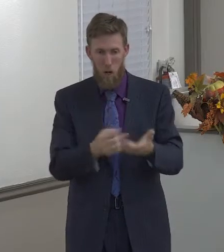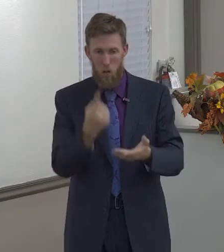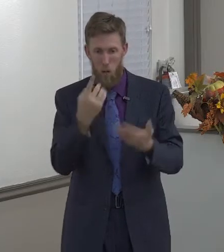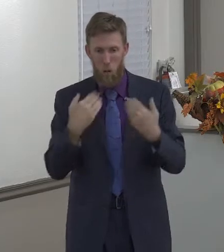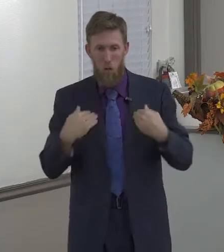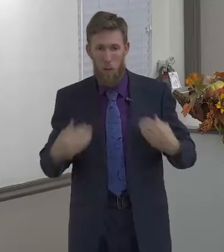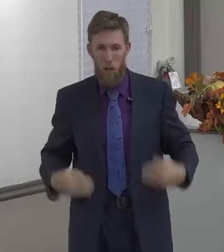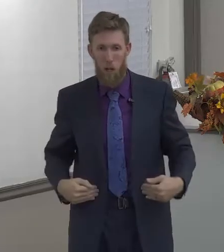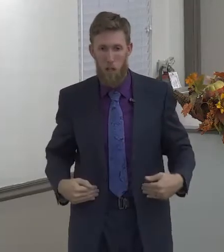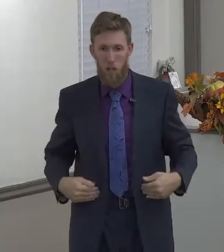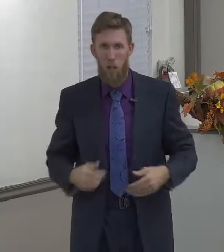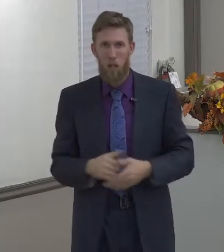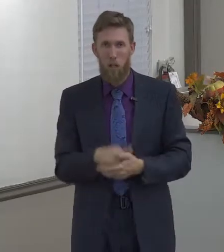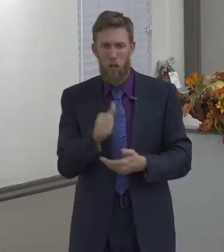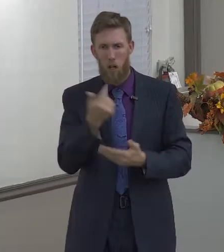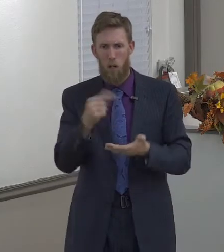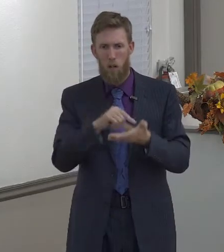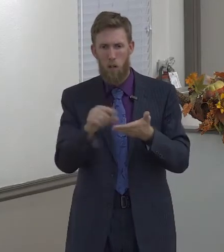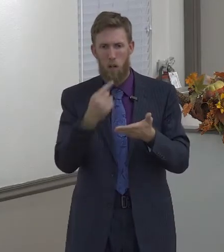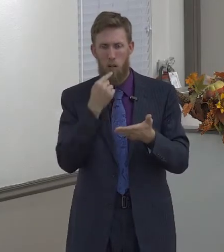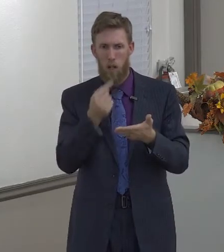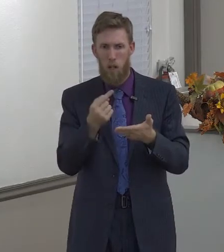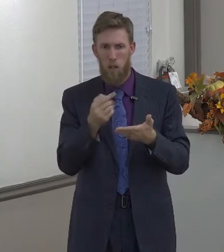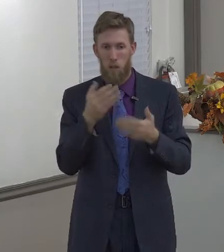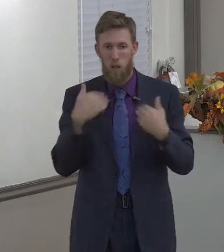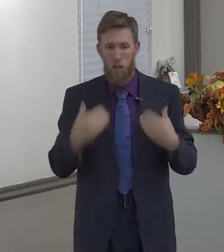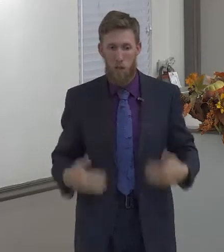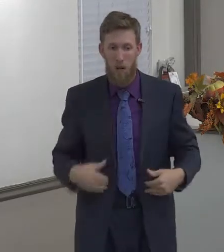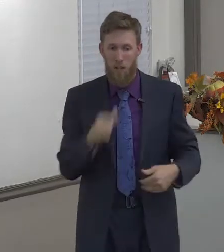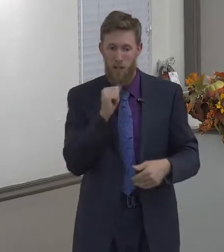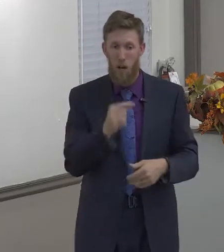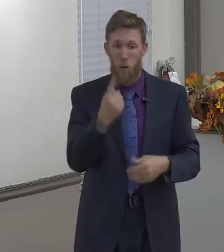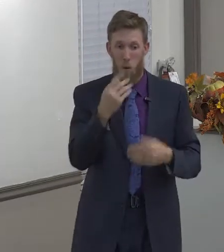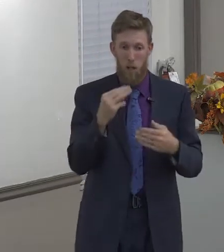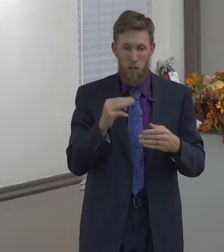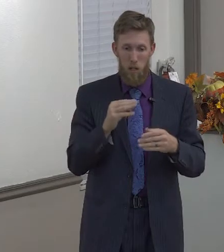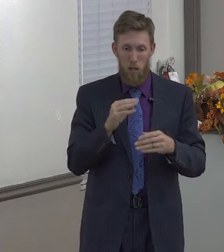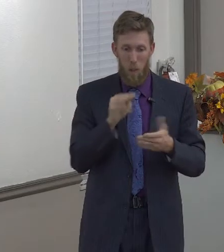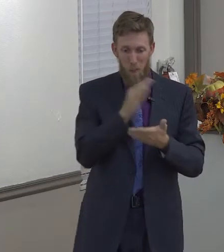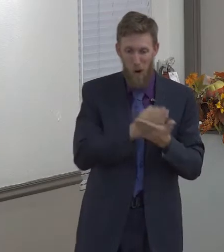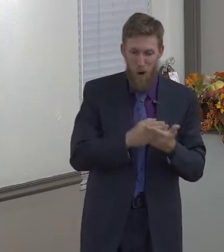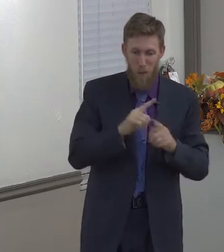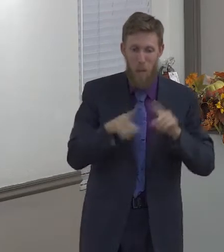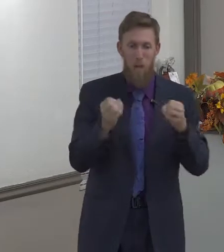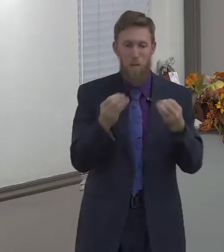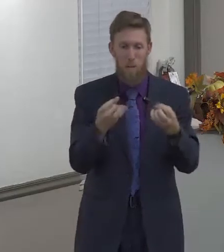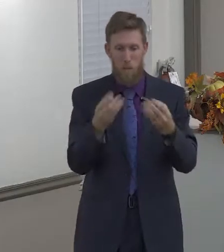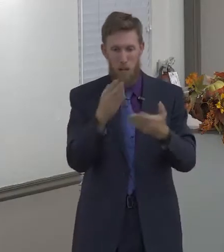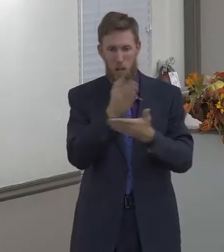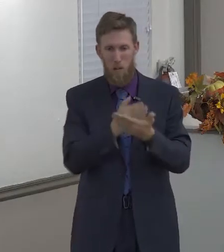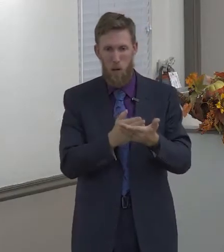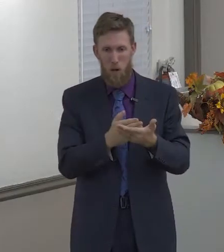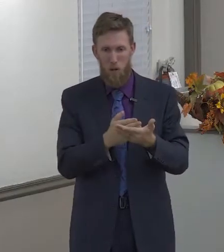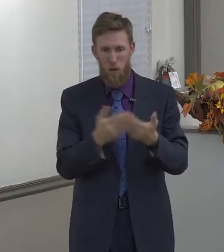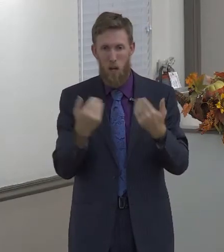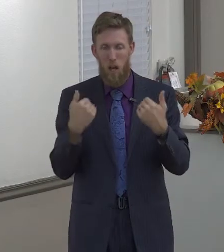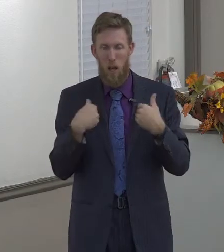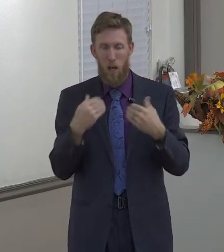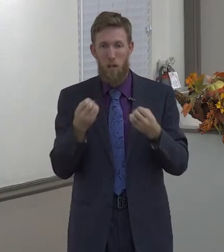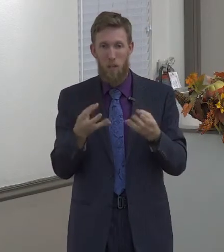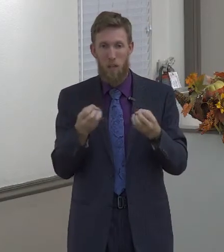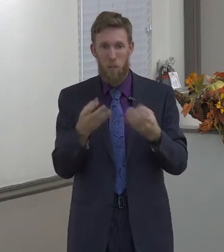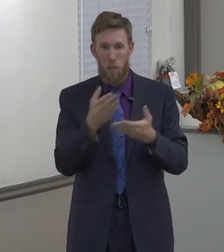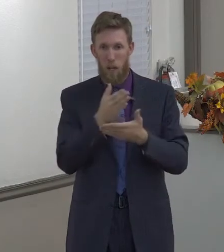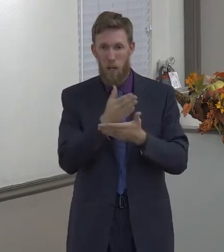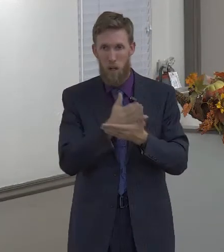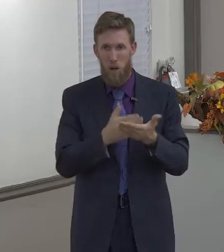but hath many members. This is again, if you're keeping track, this is the second time in the passage that we're